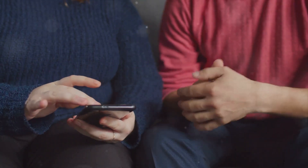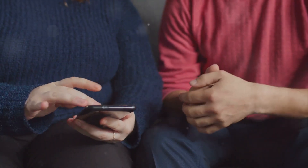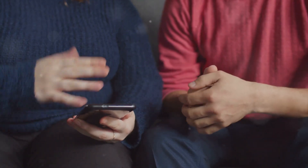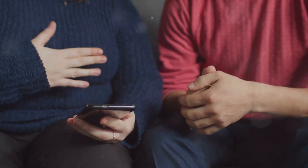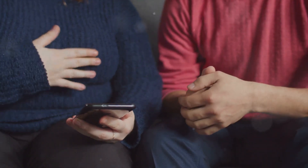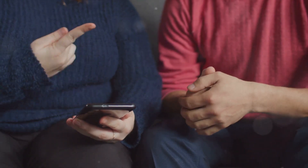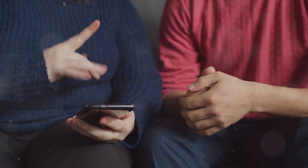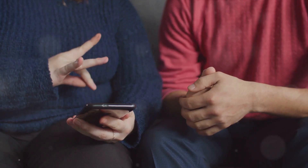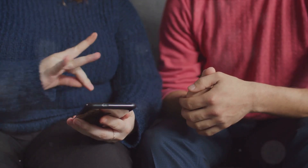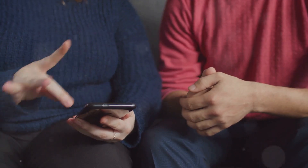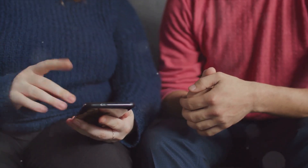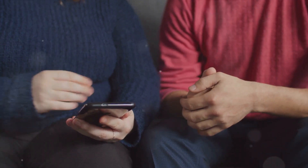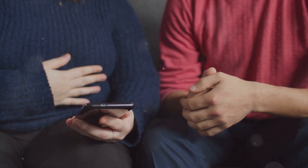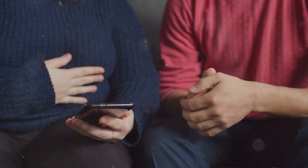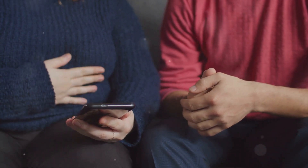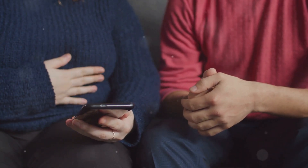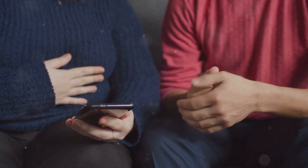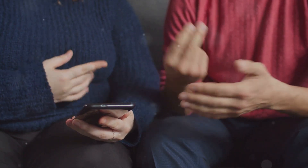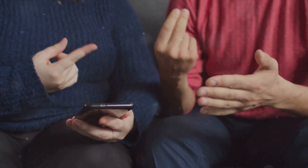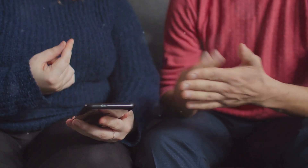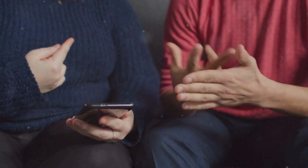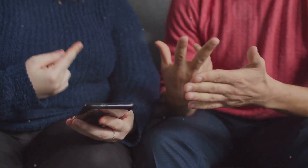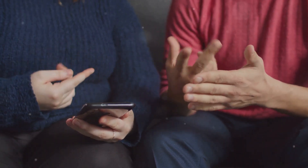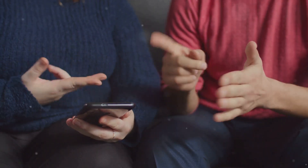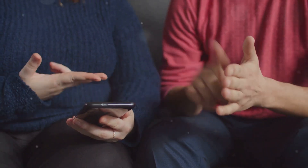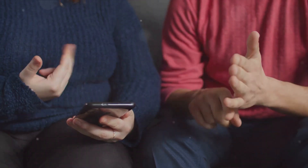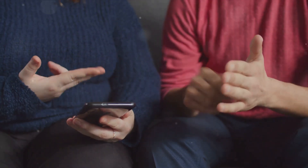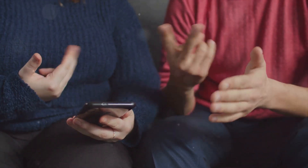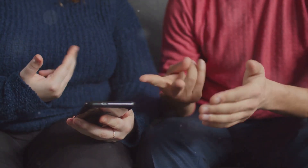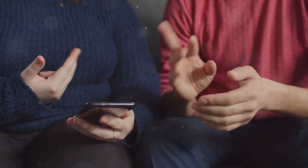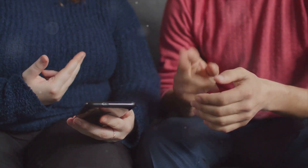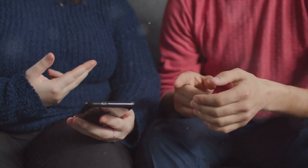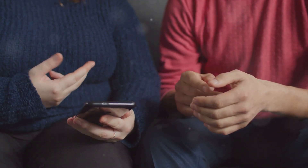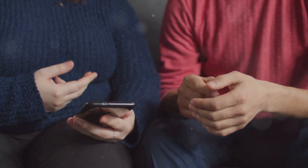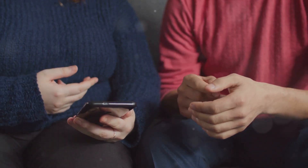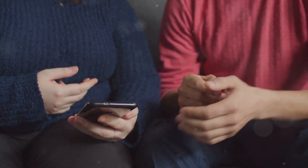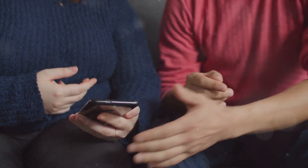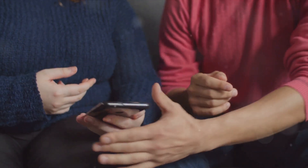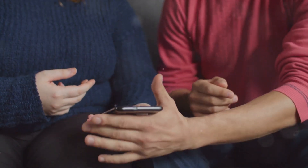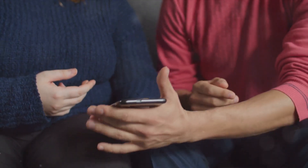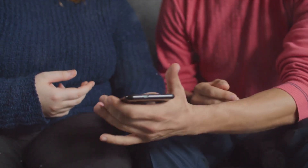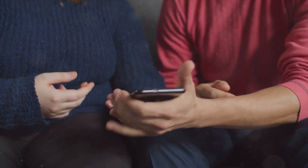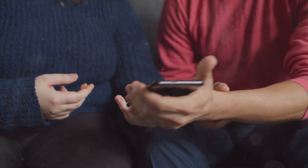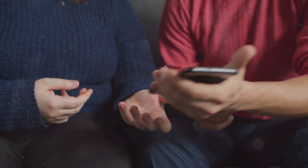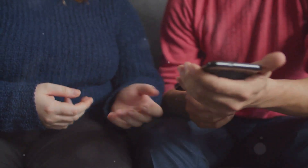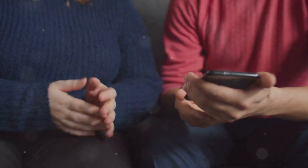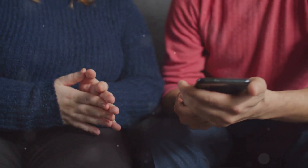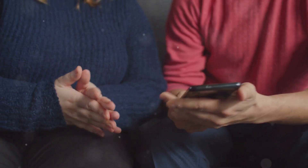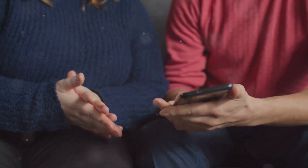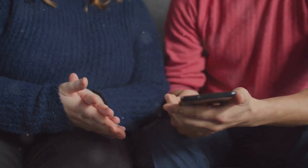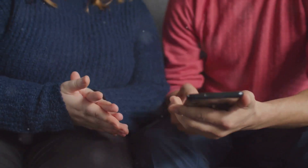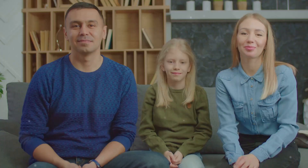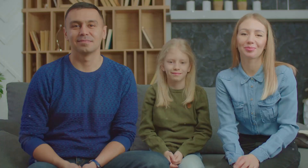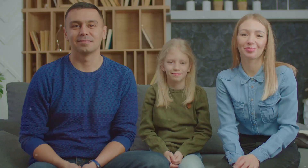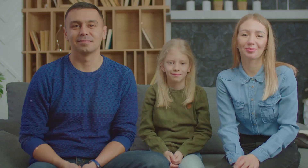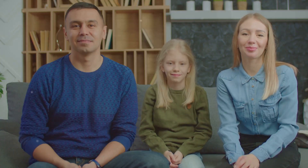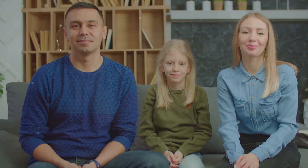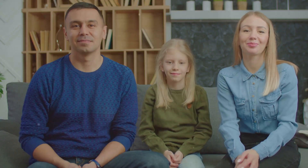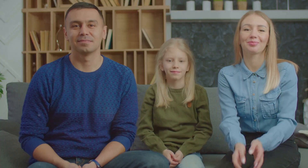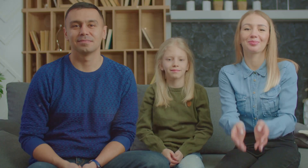societal understanding of deaf individuals, moving beyond their hearing loss to recognize their rich cultural heritage. This marked